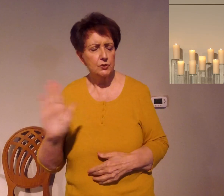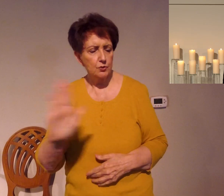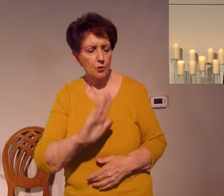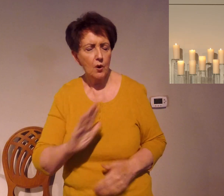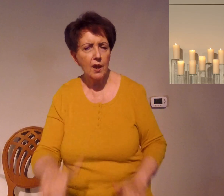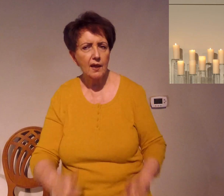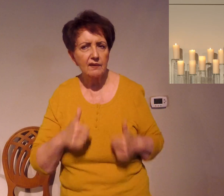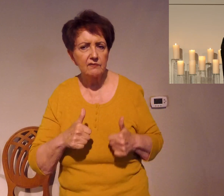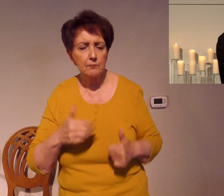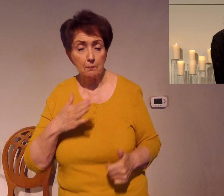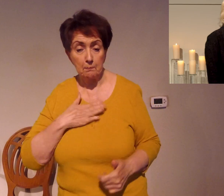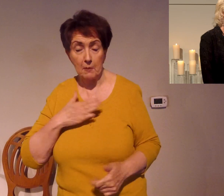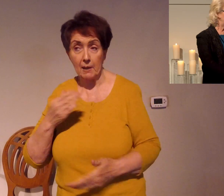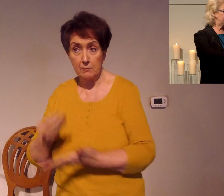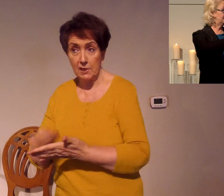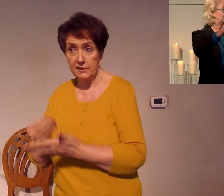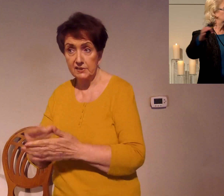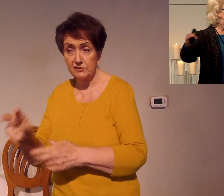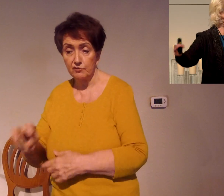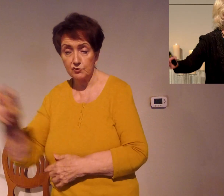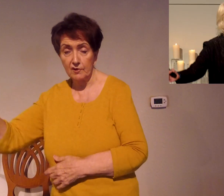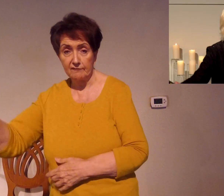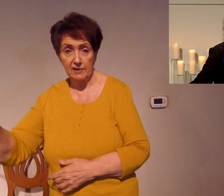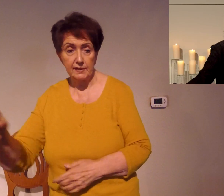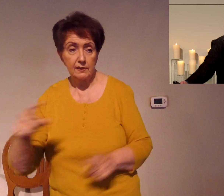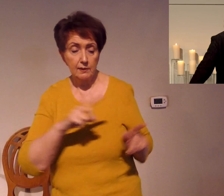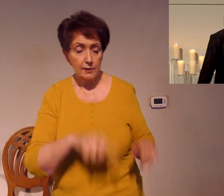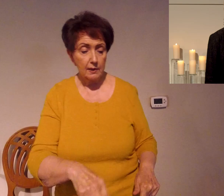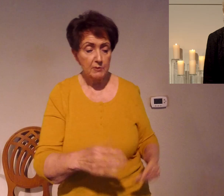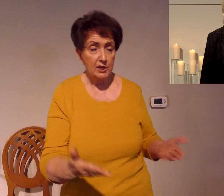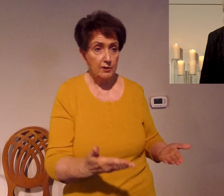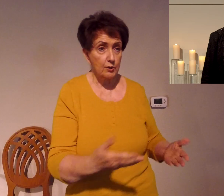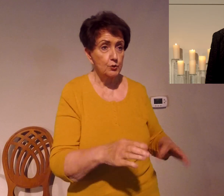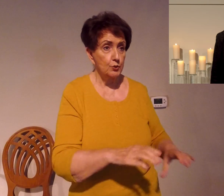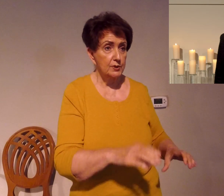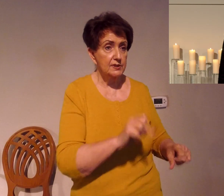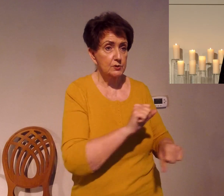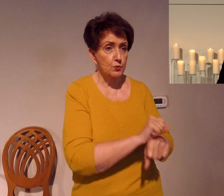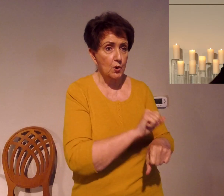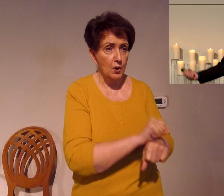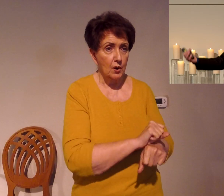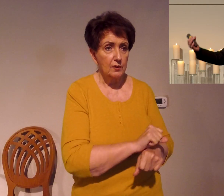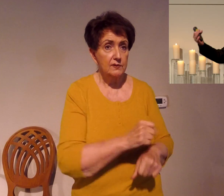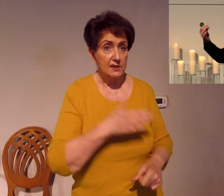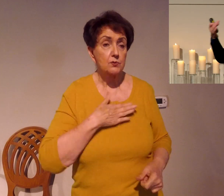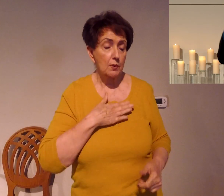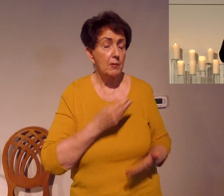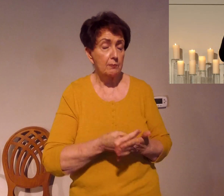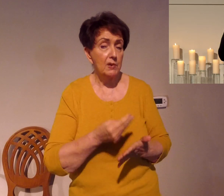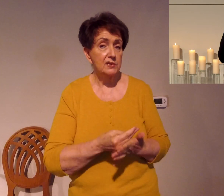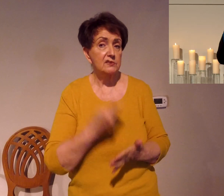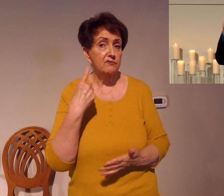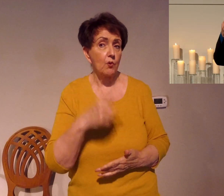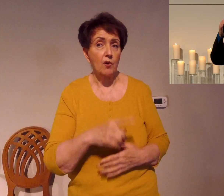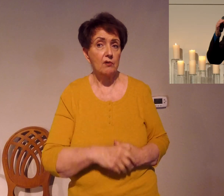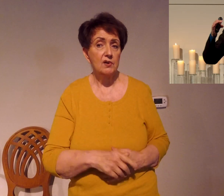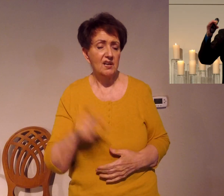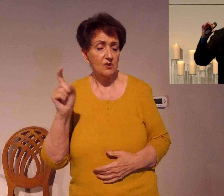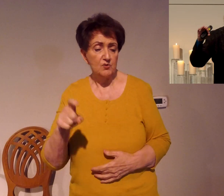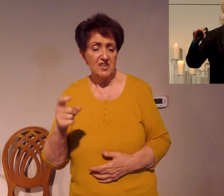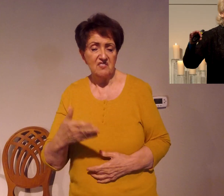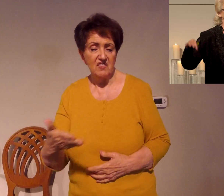is for traveling, for being here, doing this work, right? That's what my money is for. I don't need a lot of